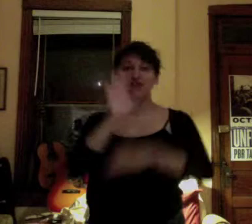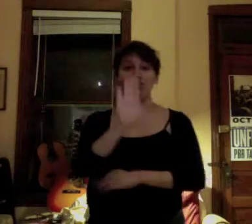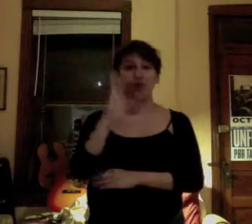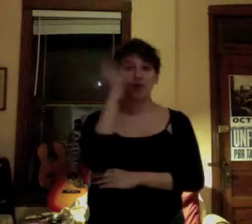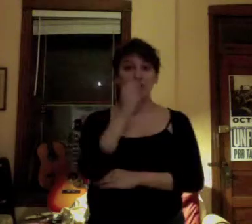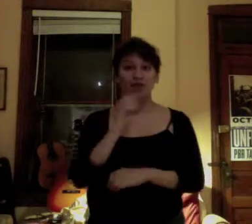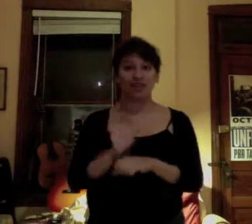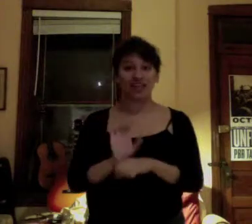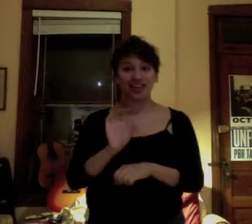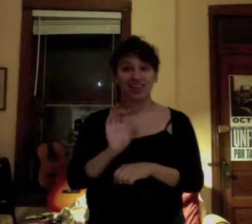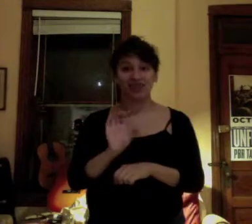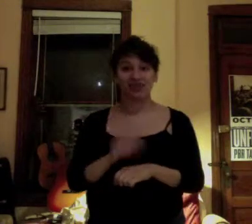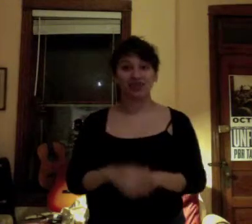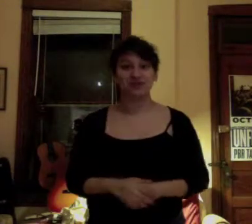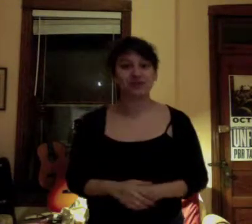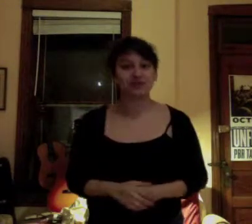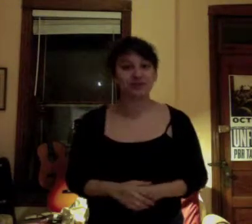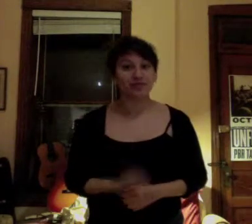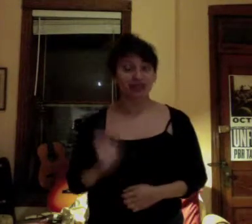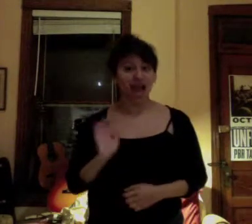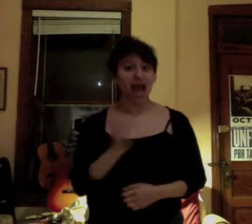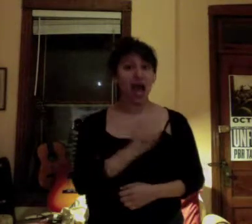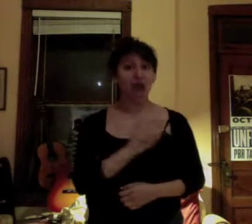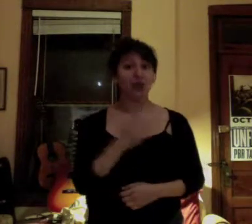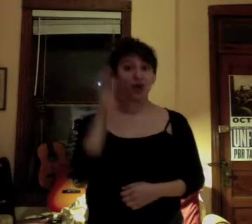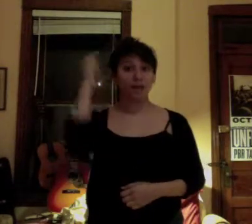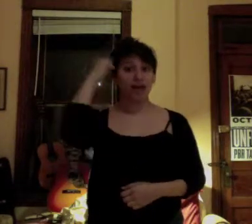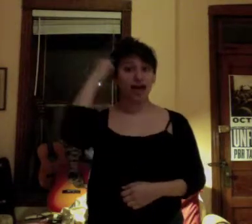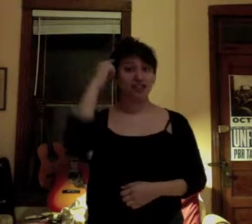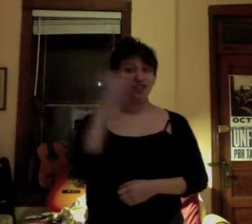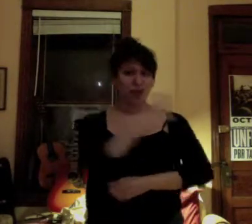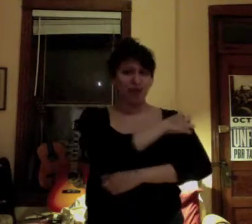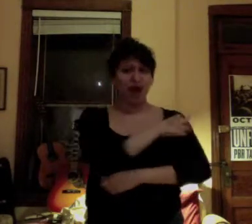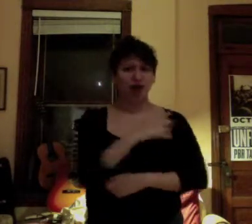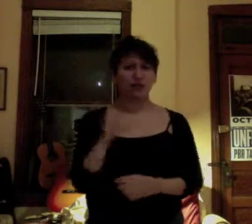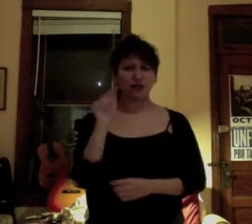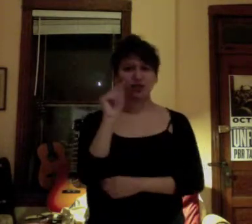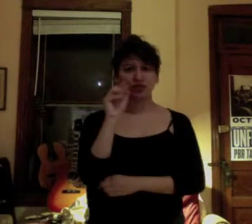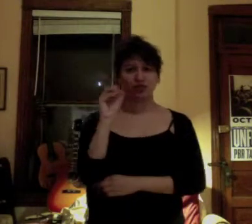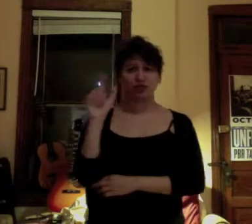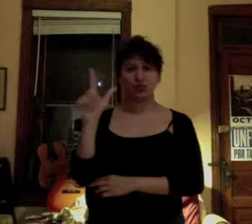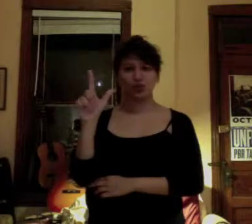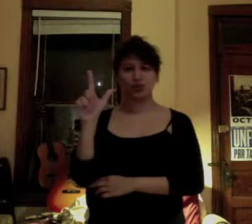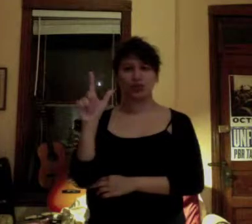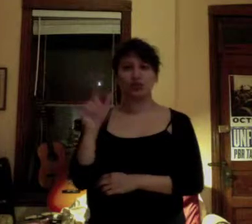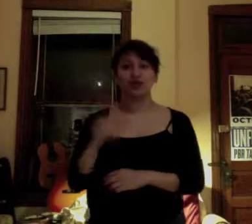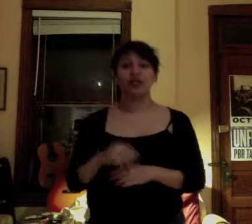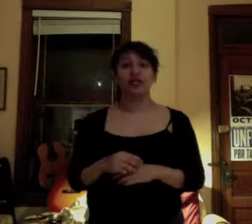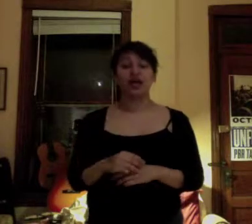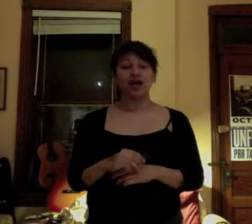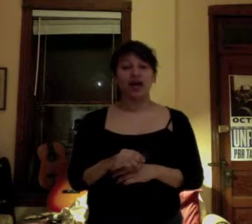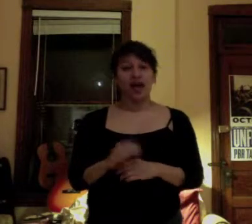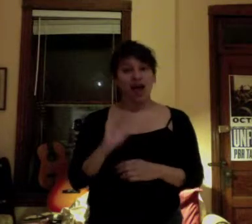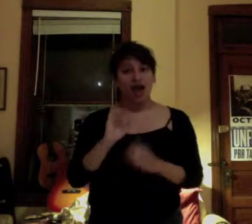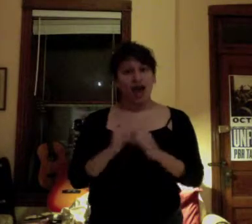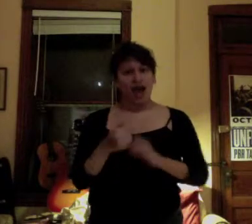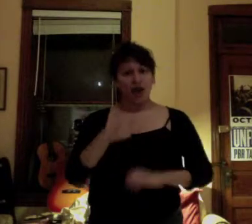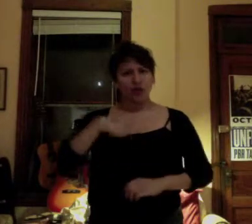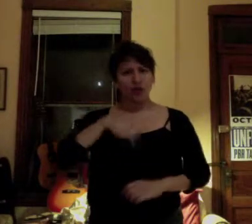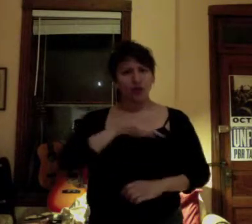are very powerful tools. How we experience our life's work, and indeed our lives, is to a great degree a